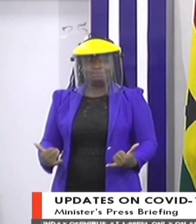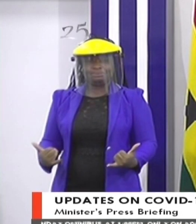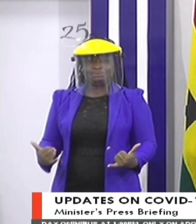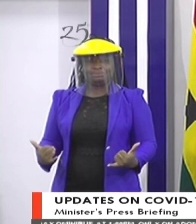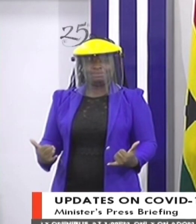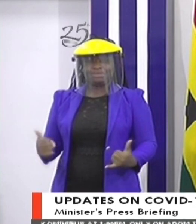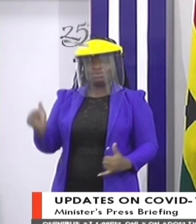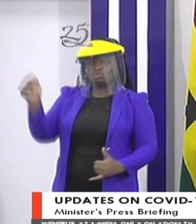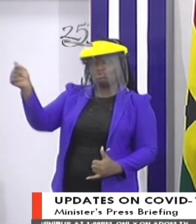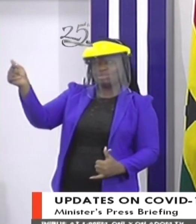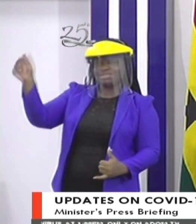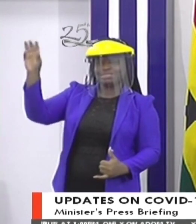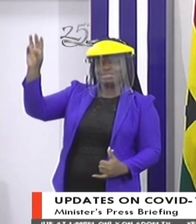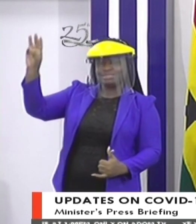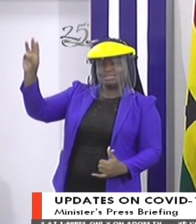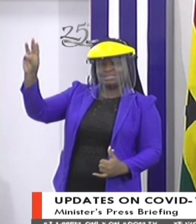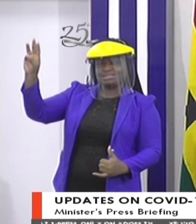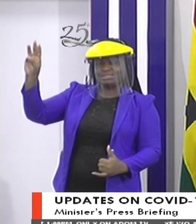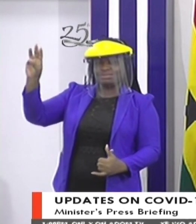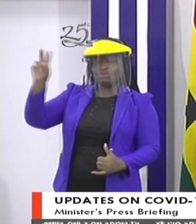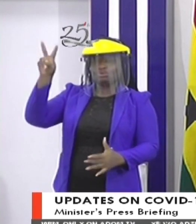the 26th stands at